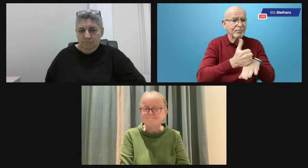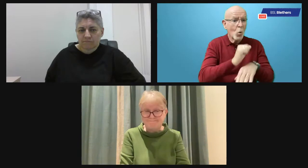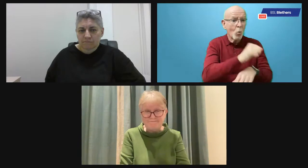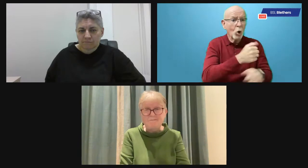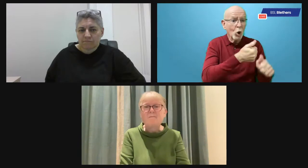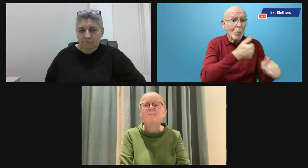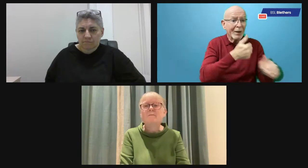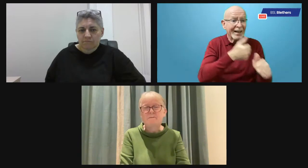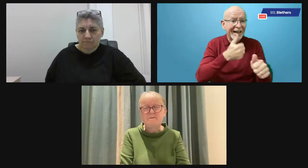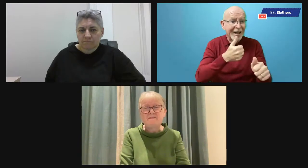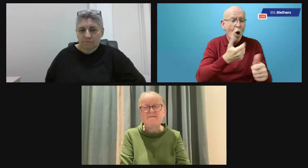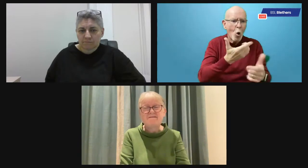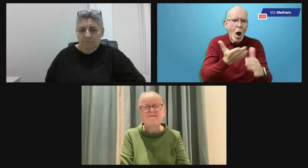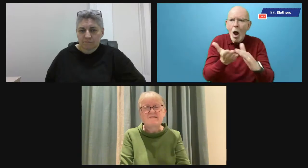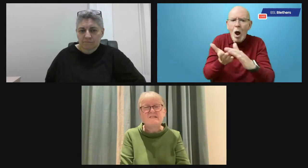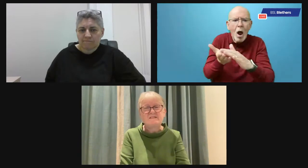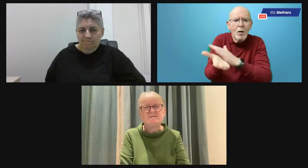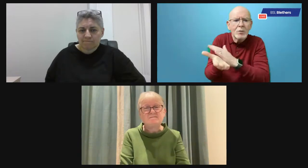being freelance,